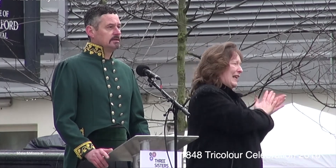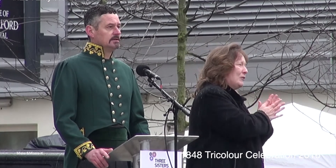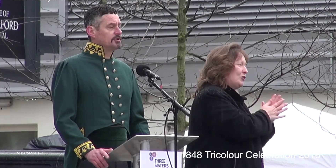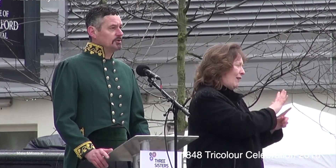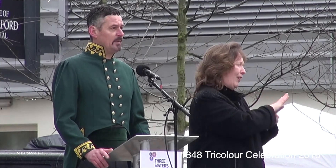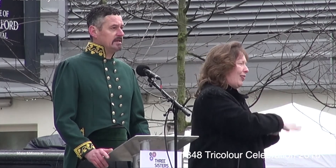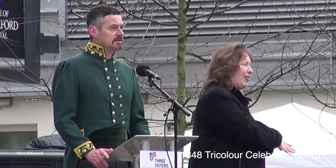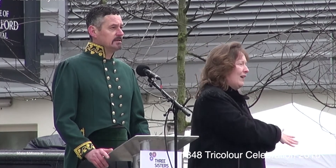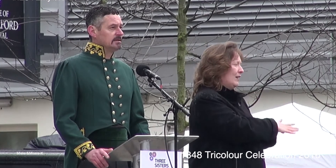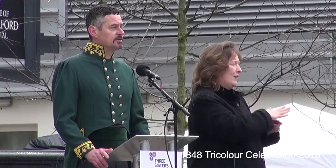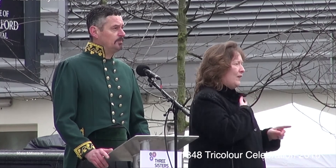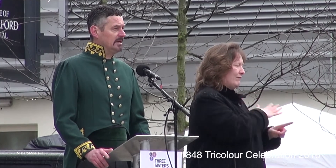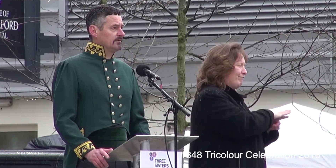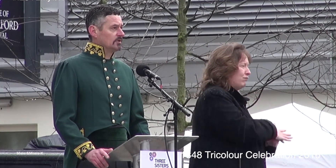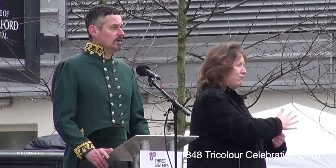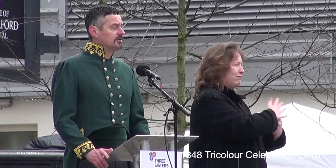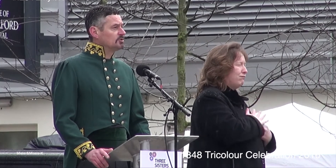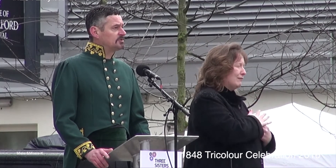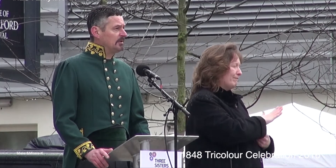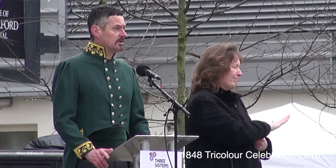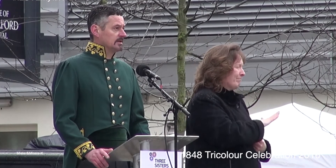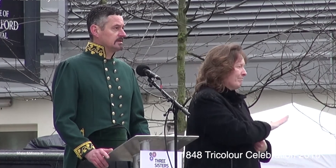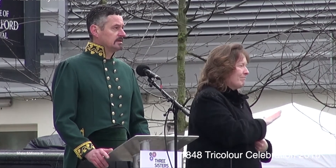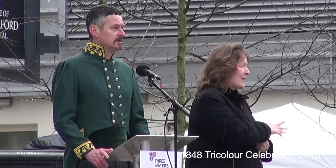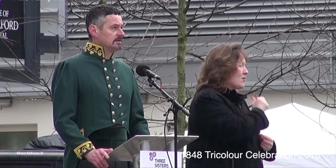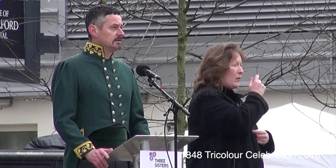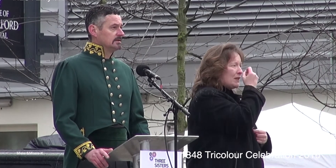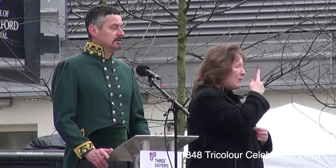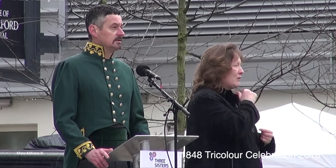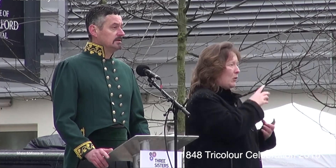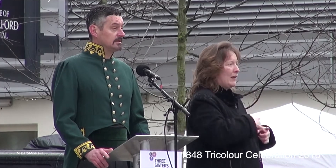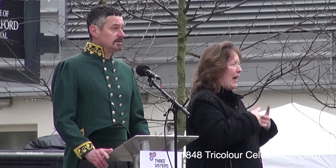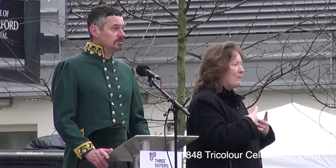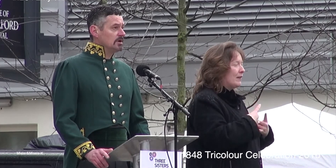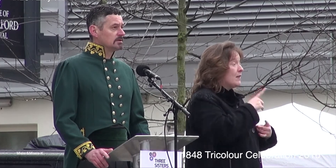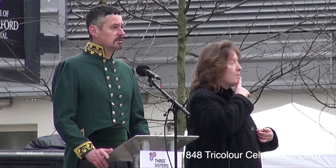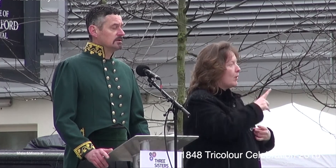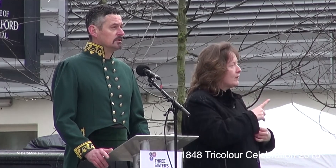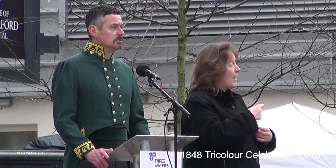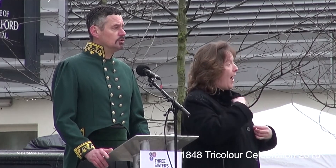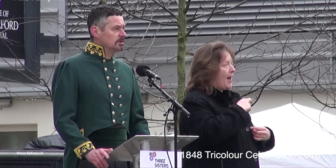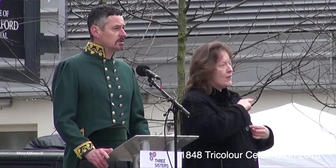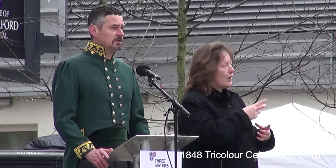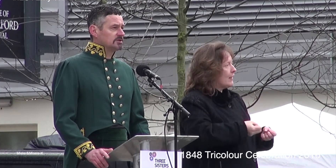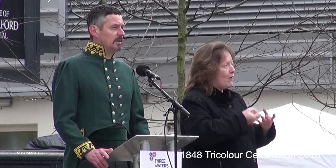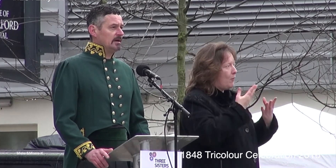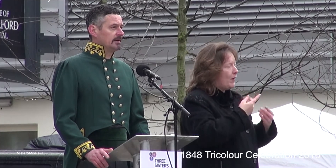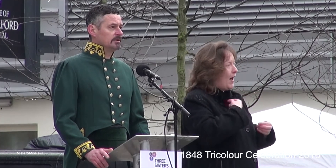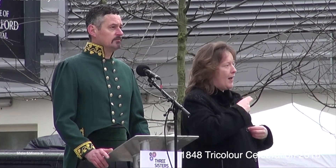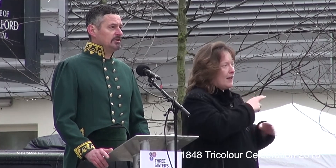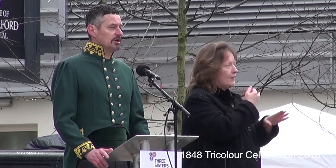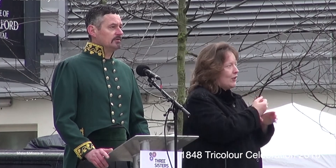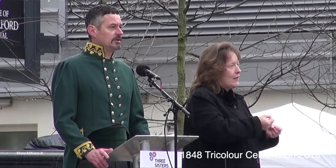downcast, so debased, so pitiful, so spiritless. Yet I do not, could not